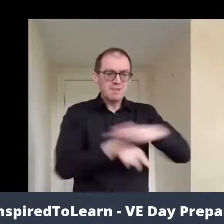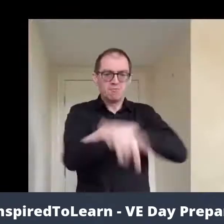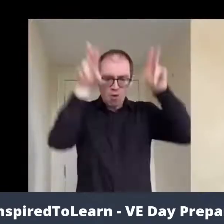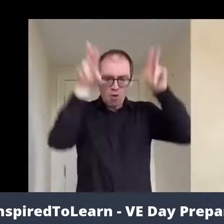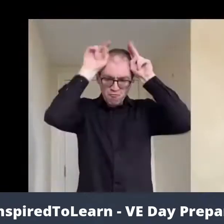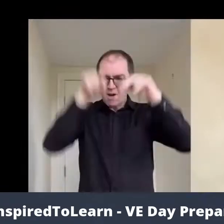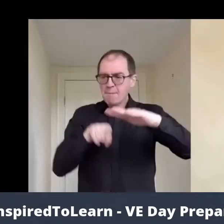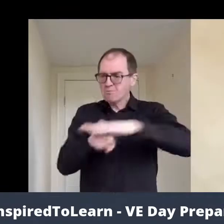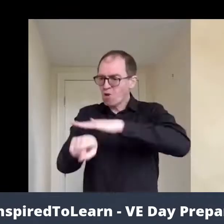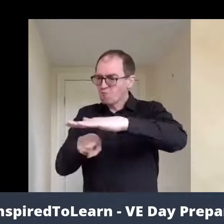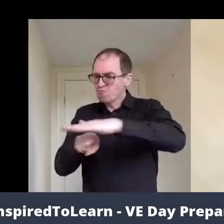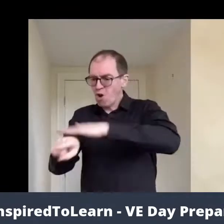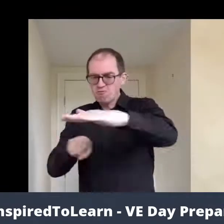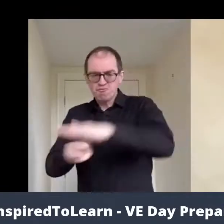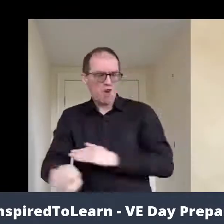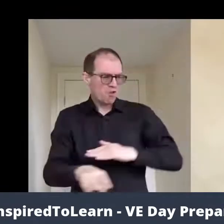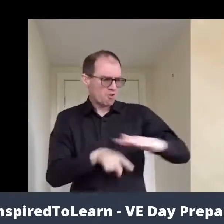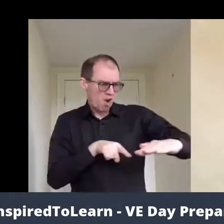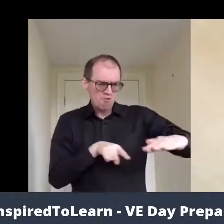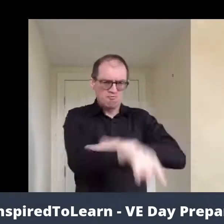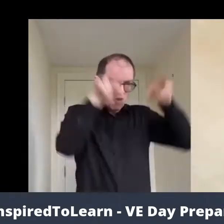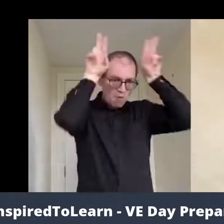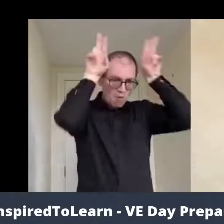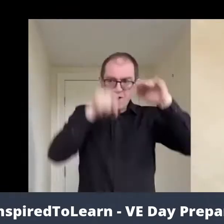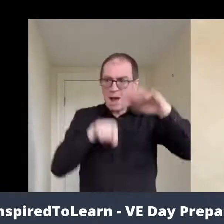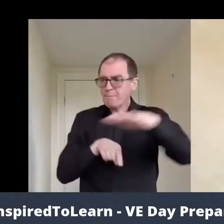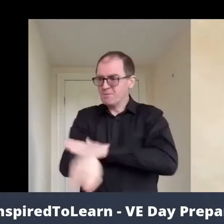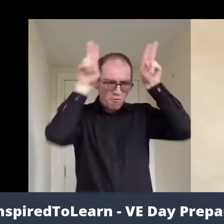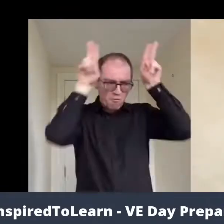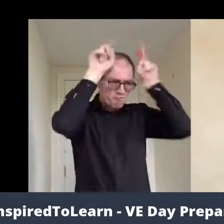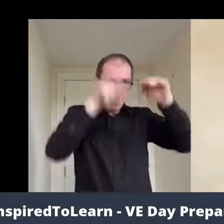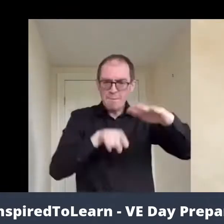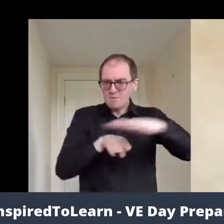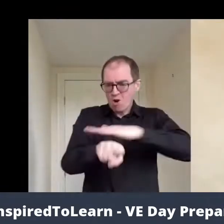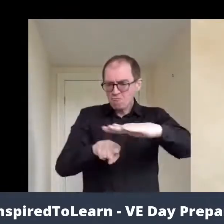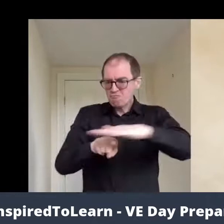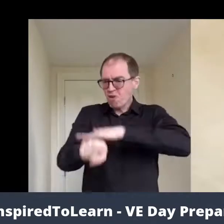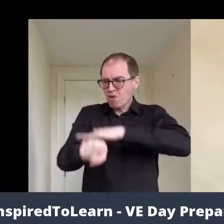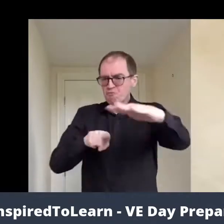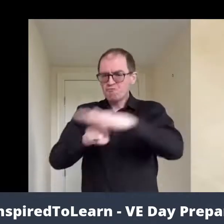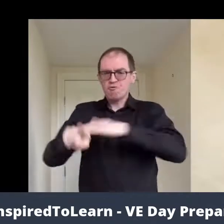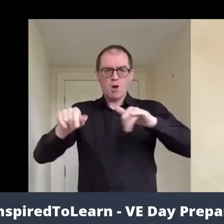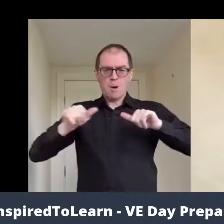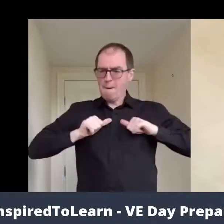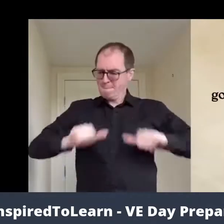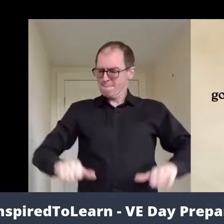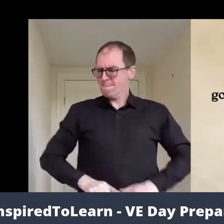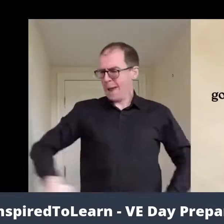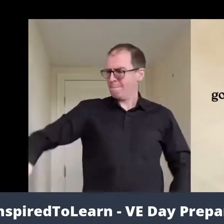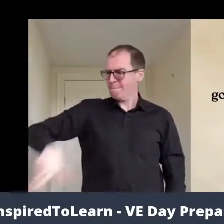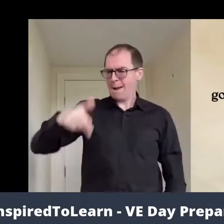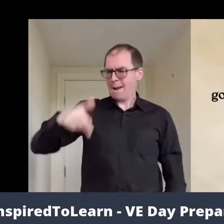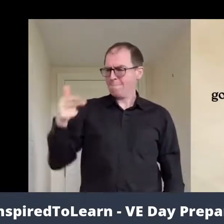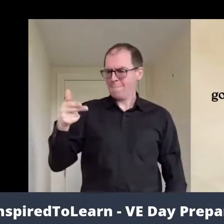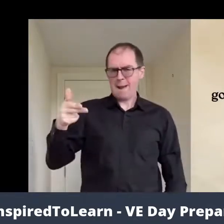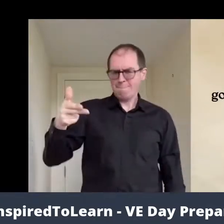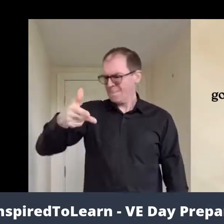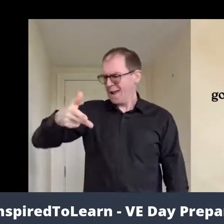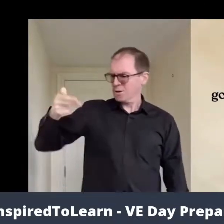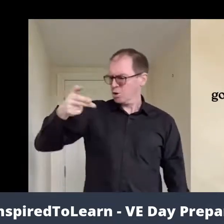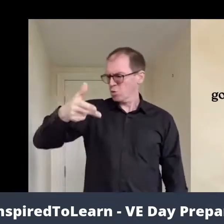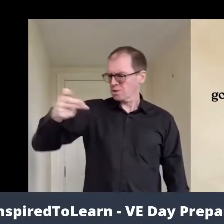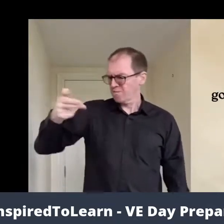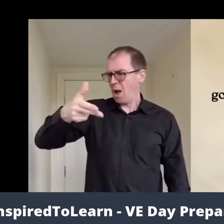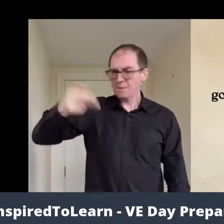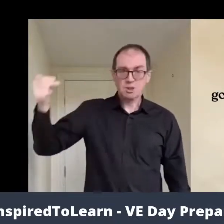rabbit, run, rabbit, run, run, run. Run, rabbit, run, rabbit, run, run, run. Bang, bang, bang,